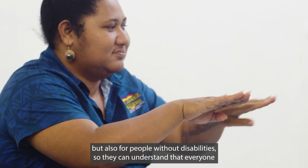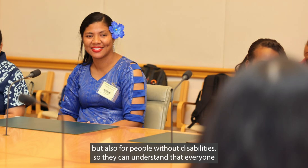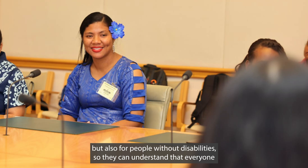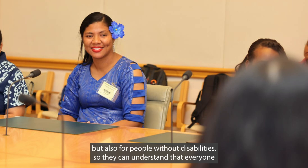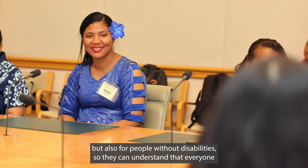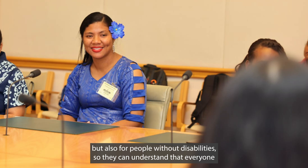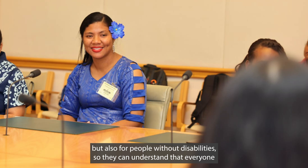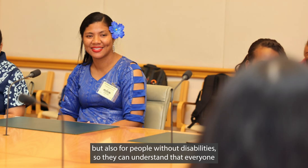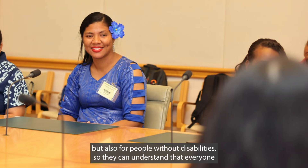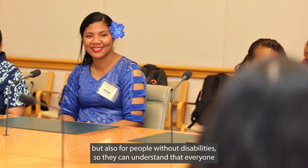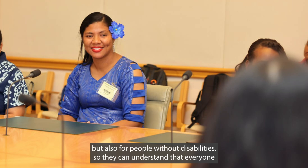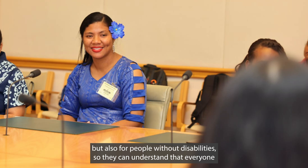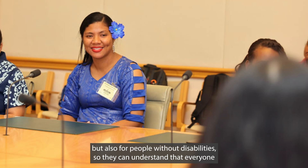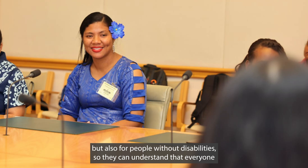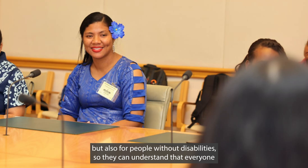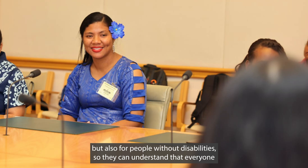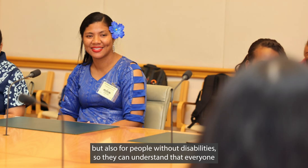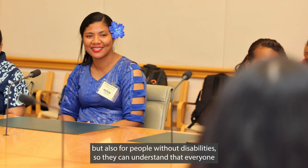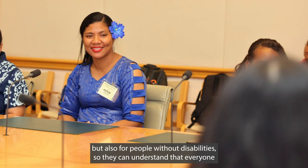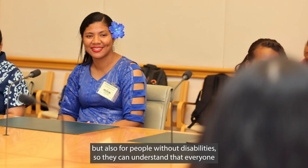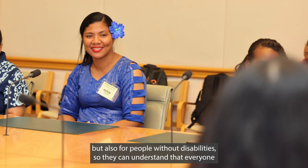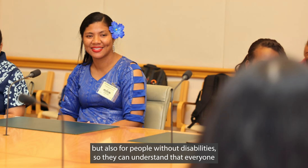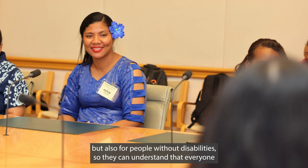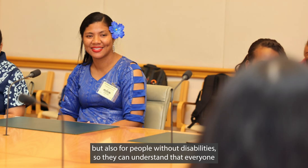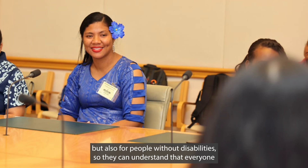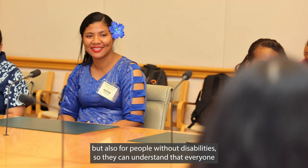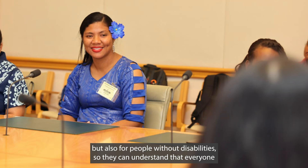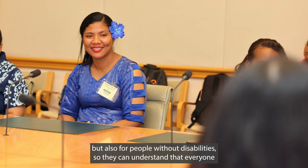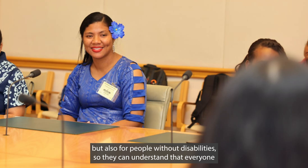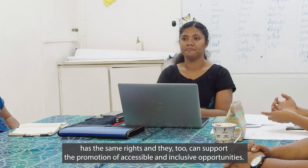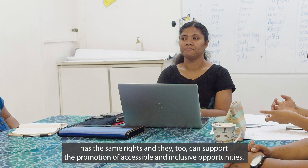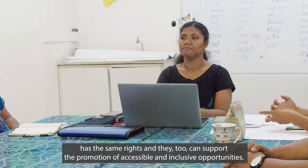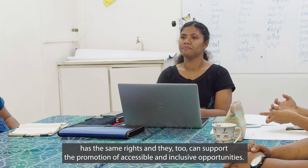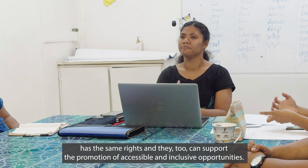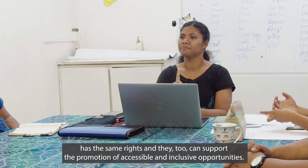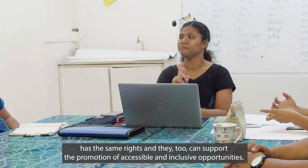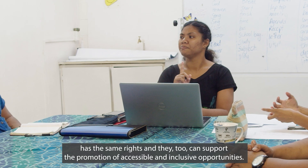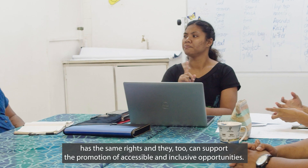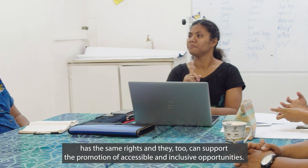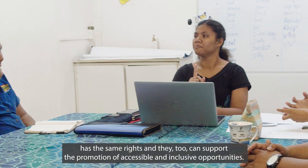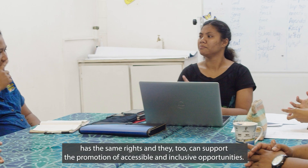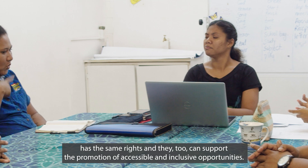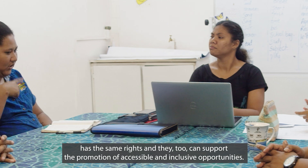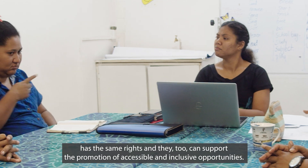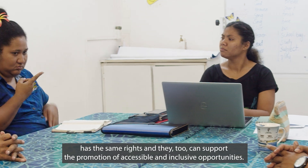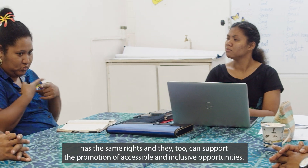but also for people without disabilities so they can understand that everyone has the same rights and they too can support